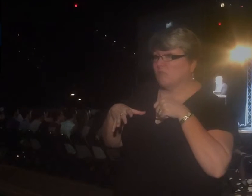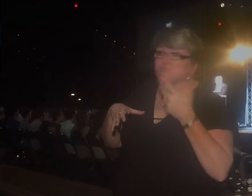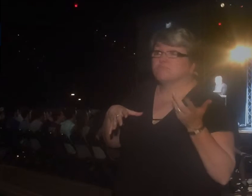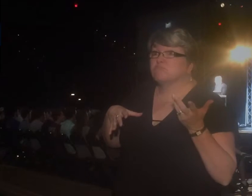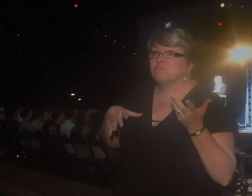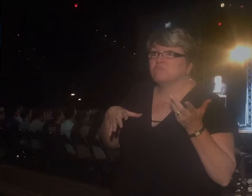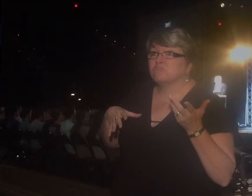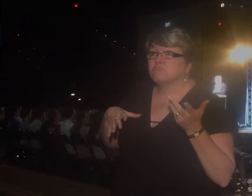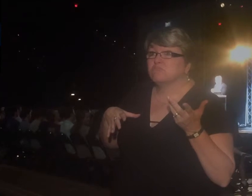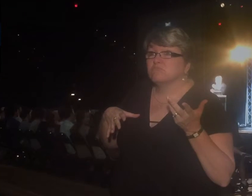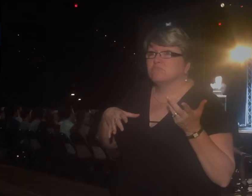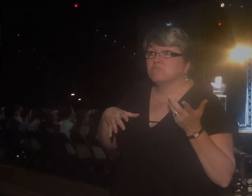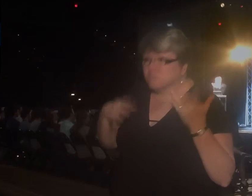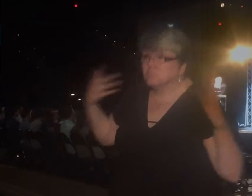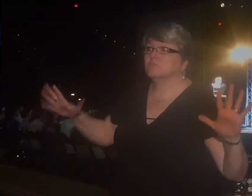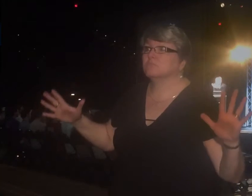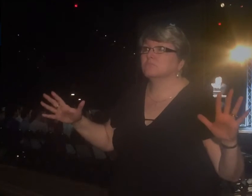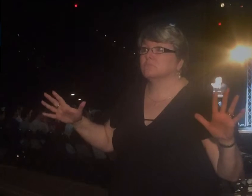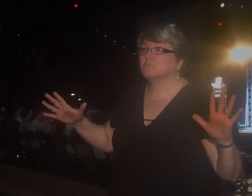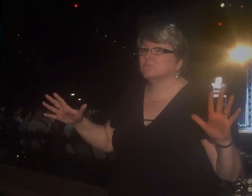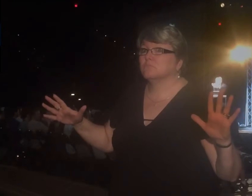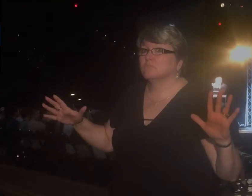girl?